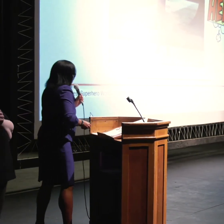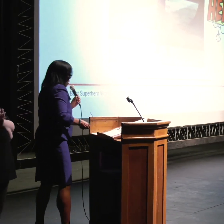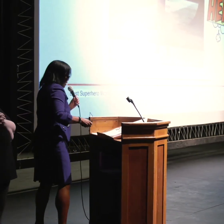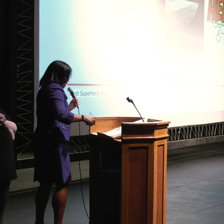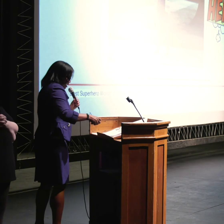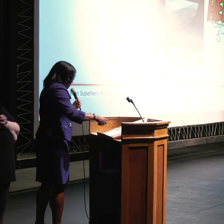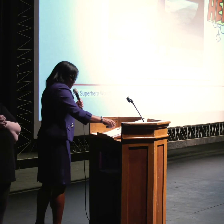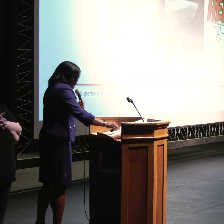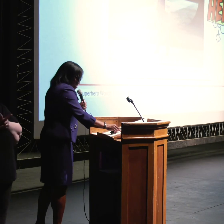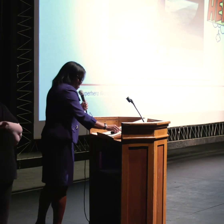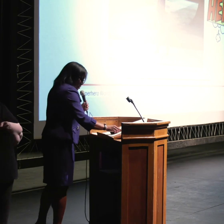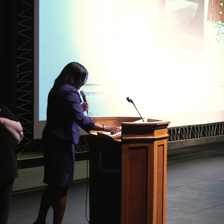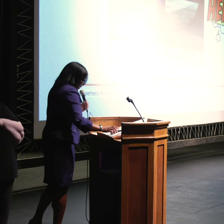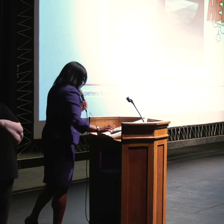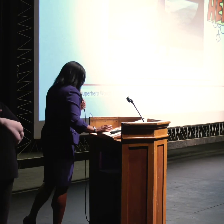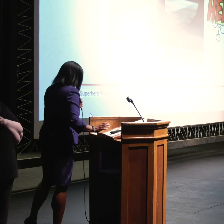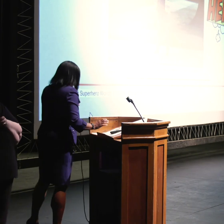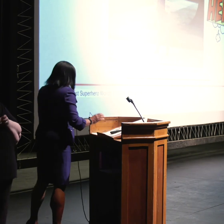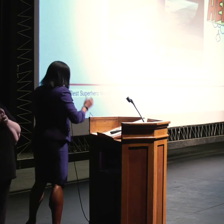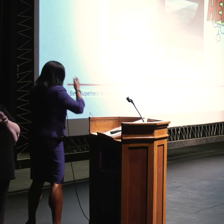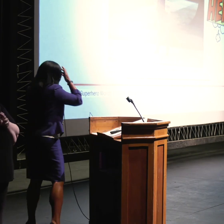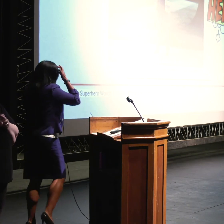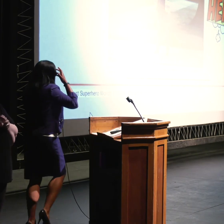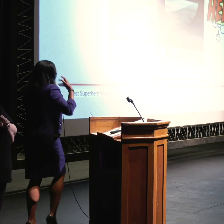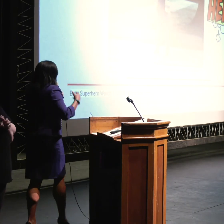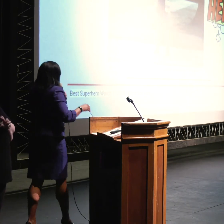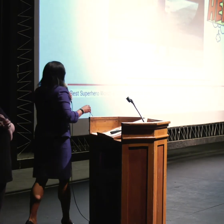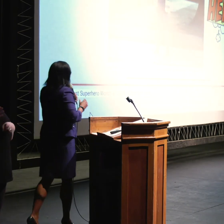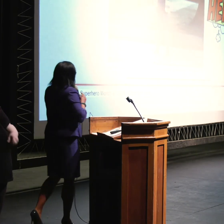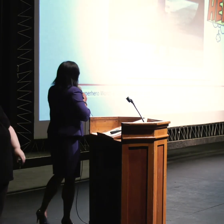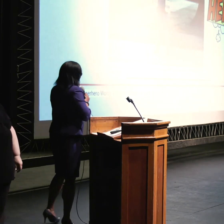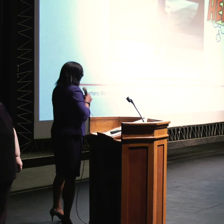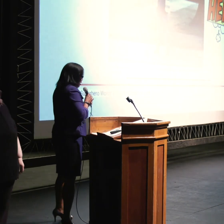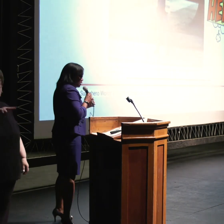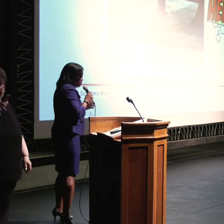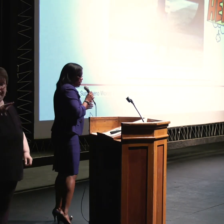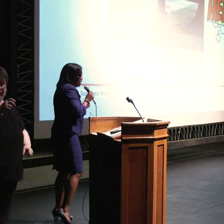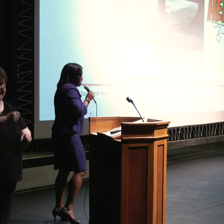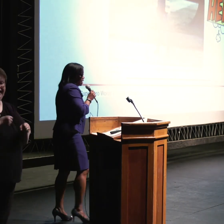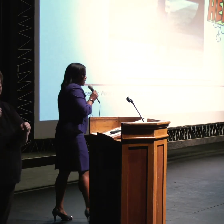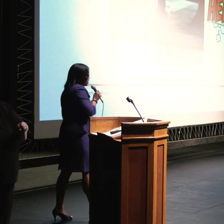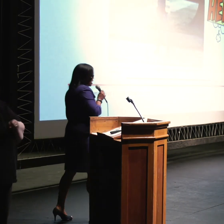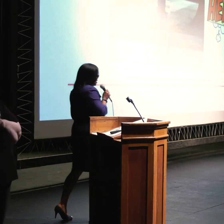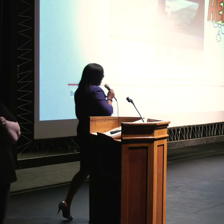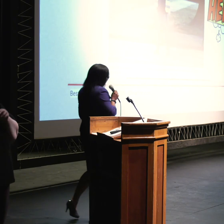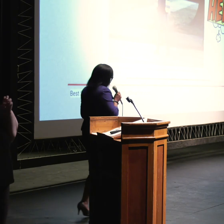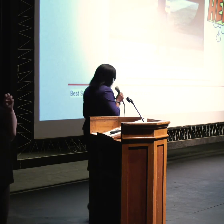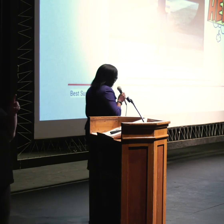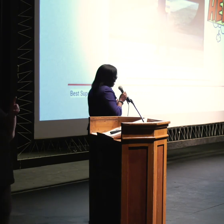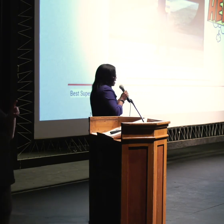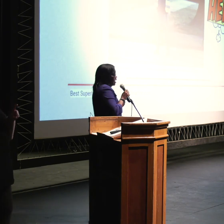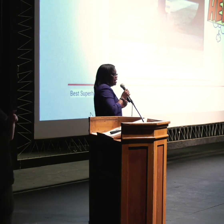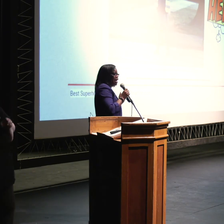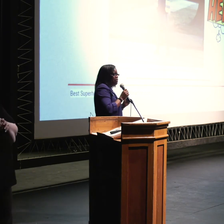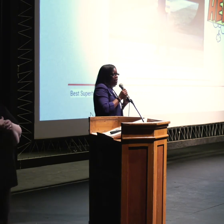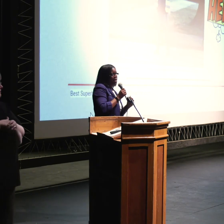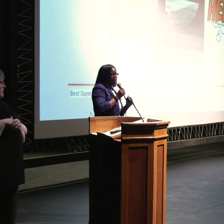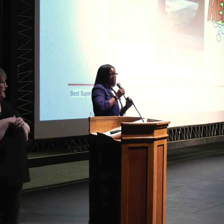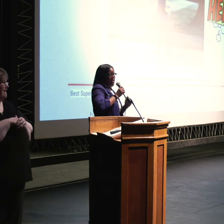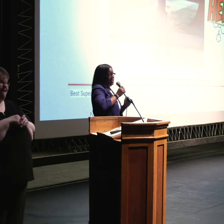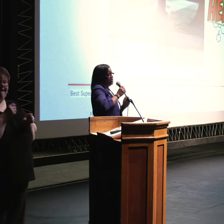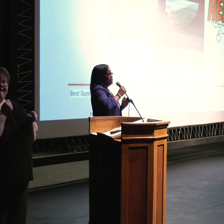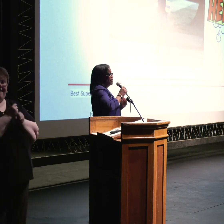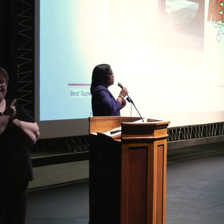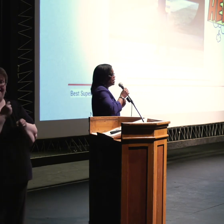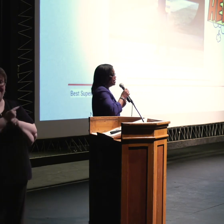So this work is tough. This is my 33rd year in education, and every